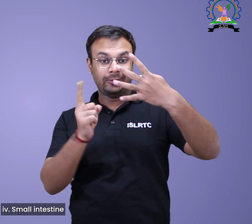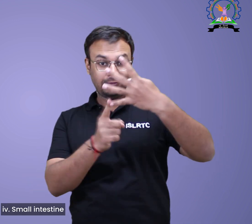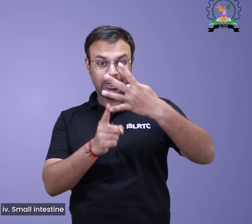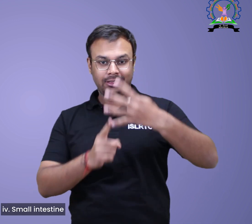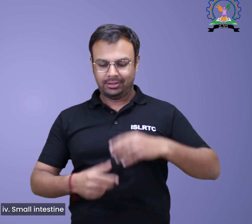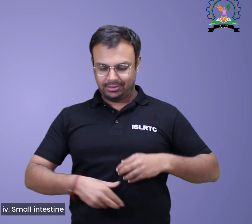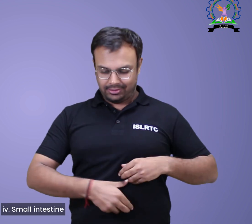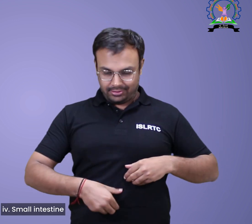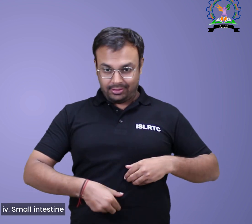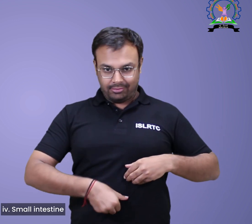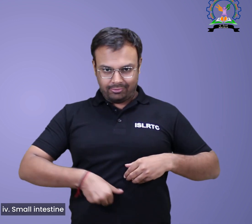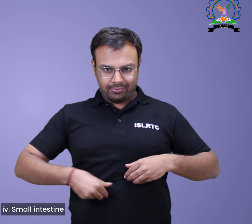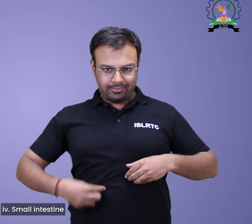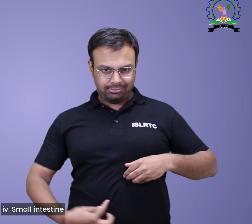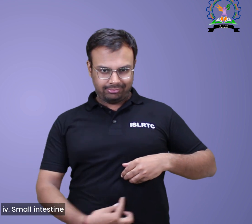4. Small intestine.